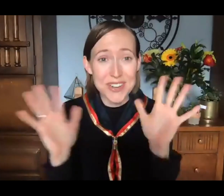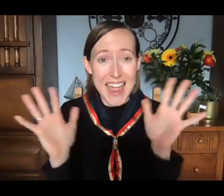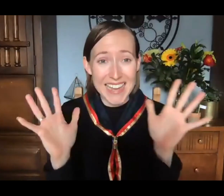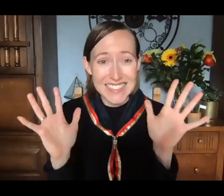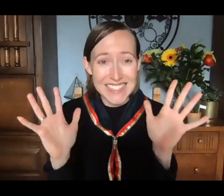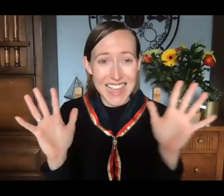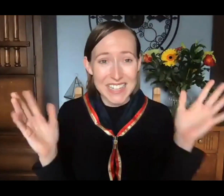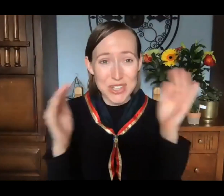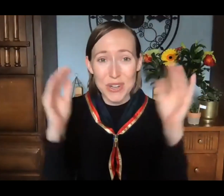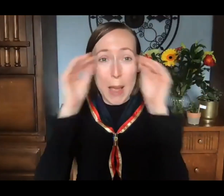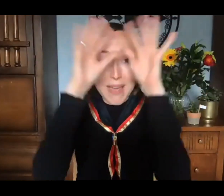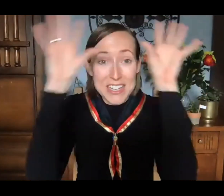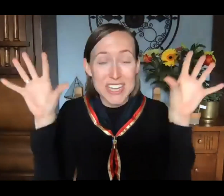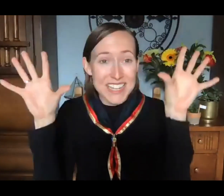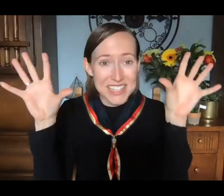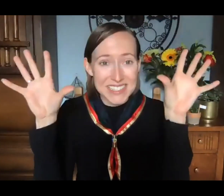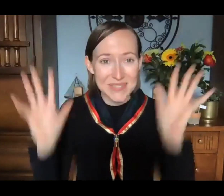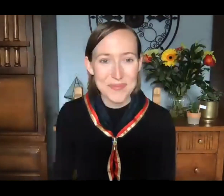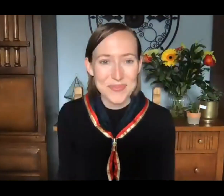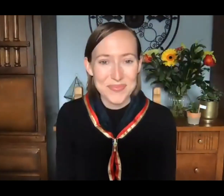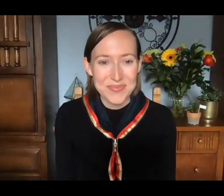use your hands and your imagination?